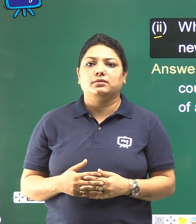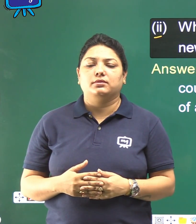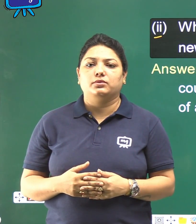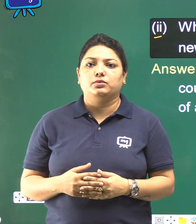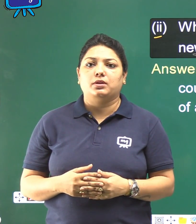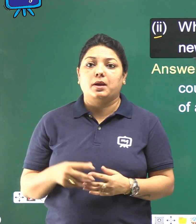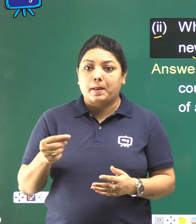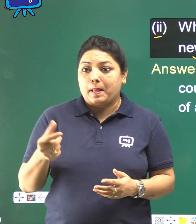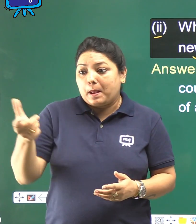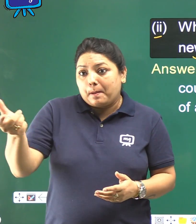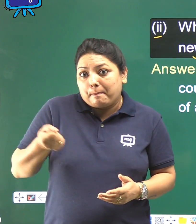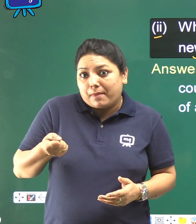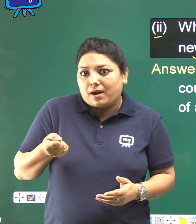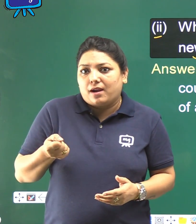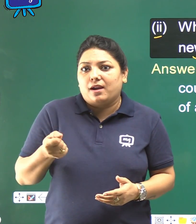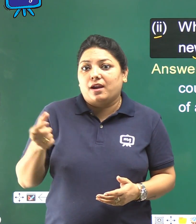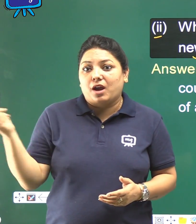buy a new car?